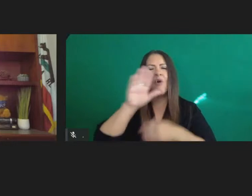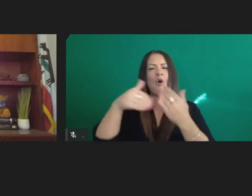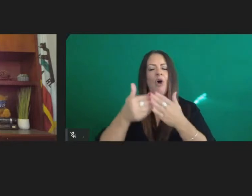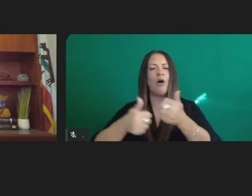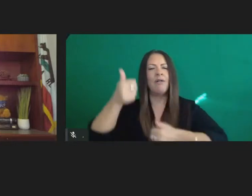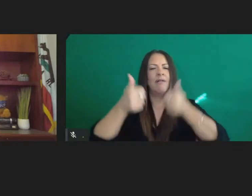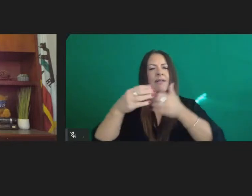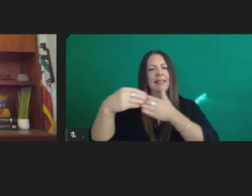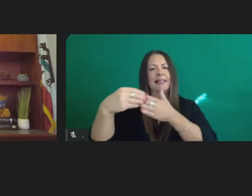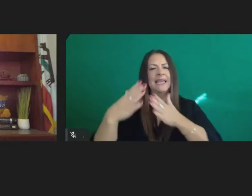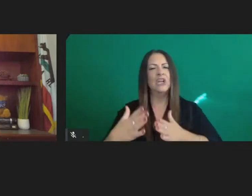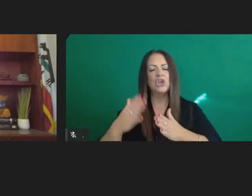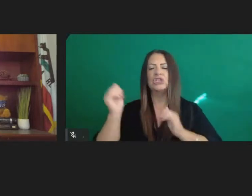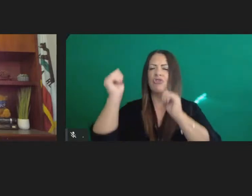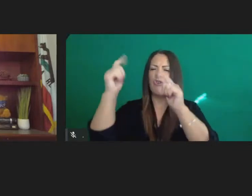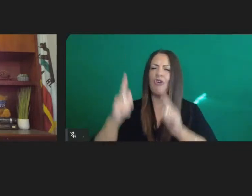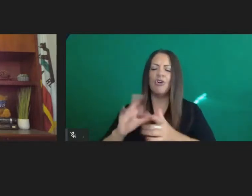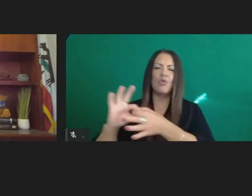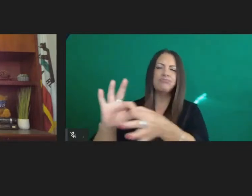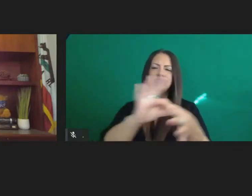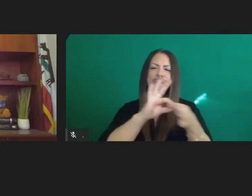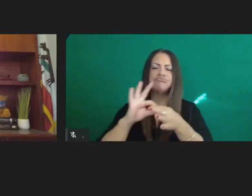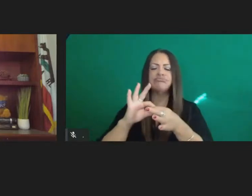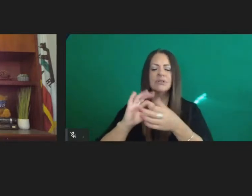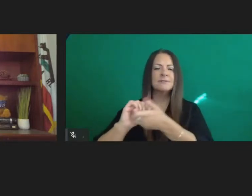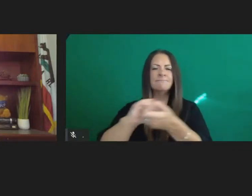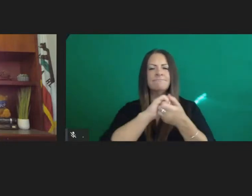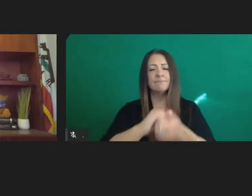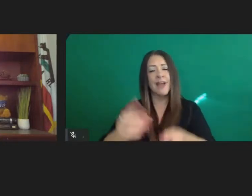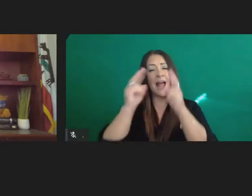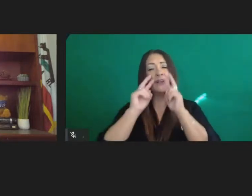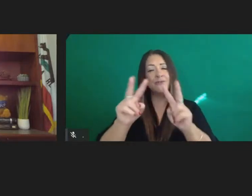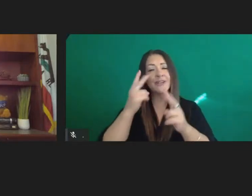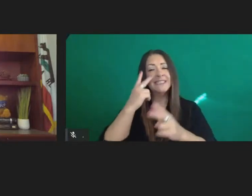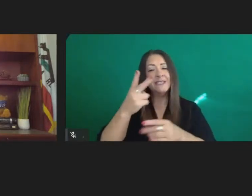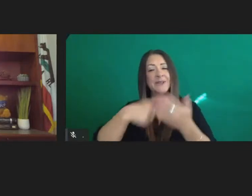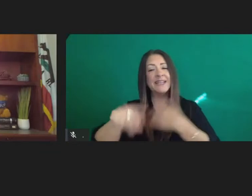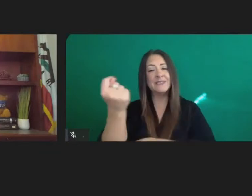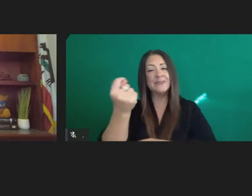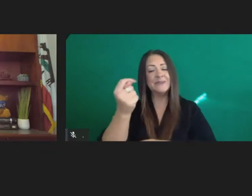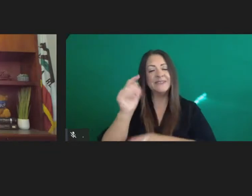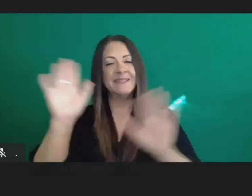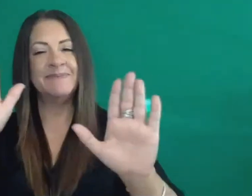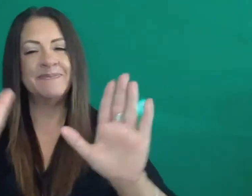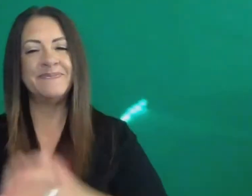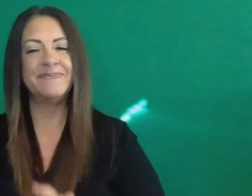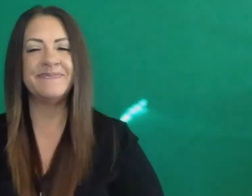state, and just look forward to seeing you again next week. Thank you.